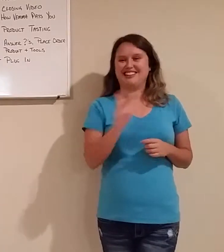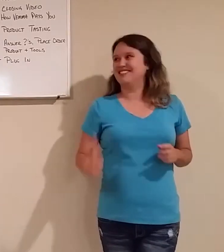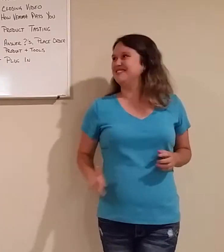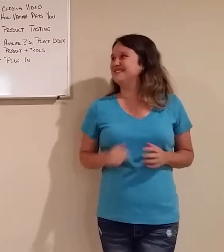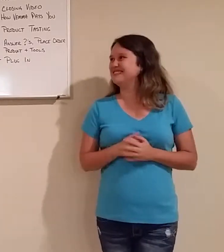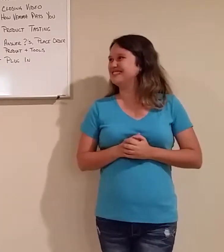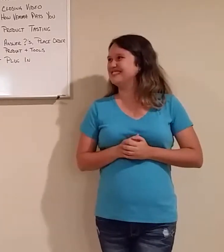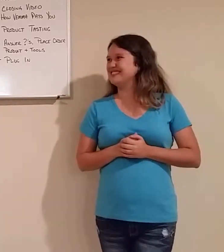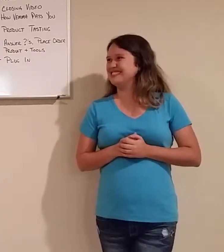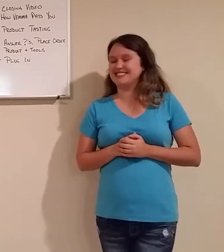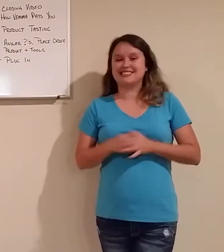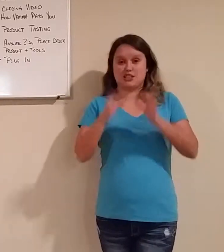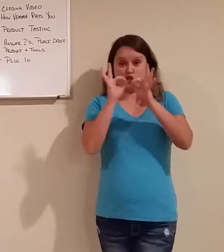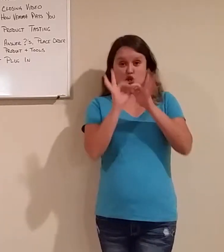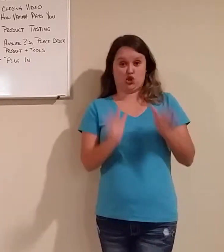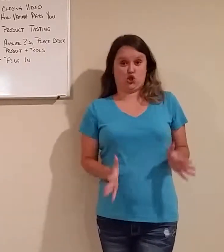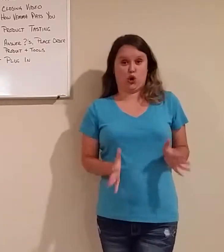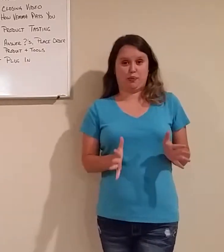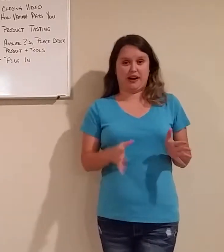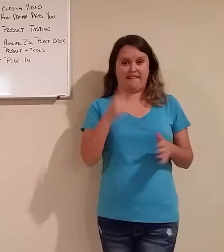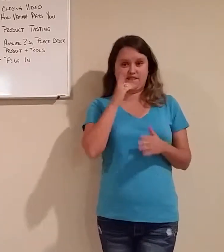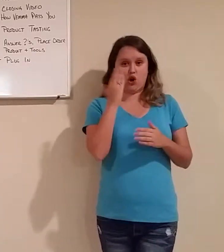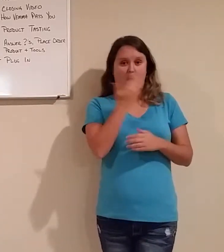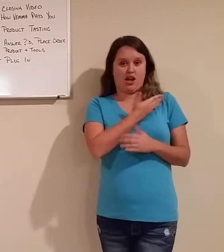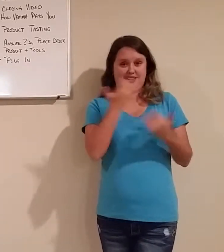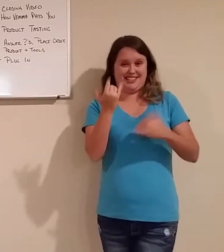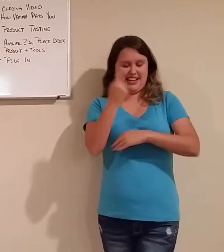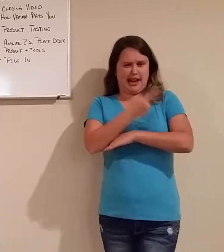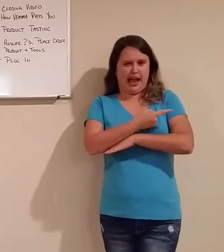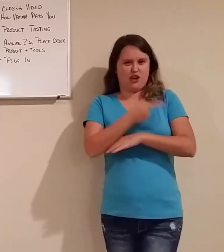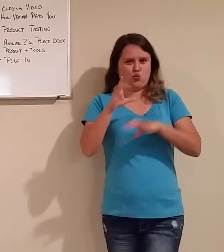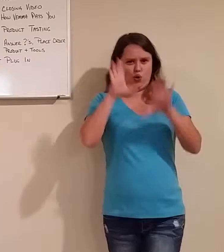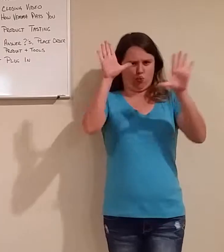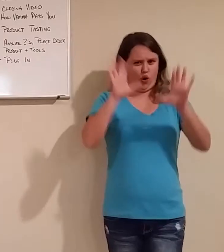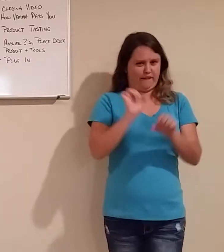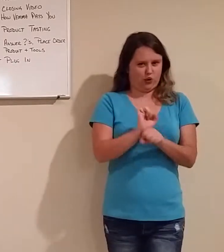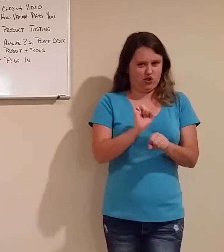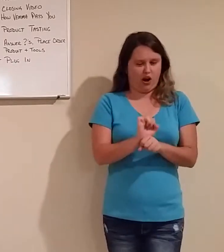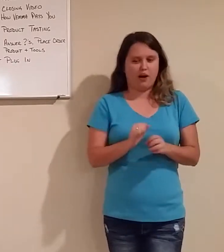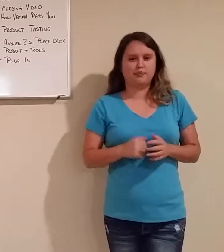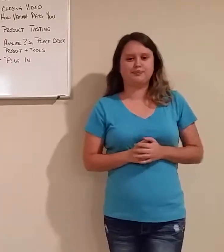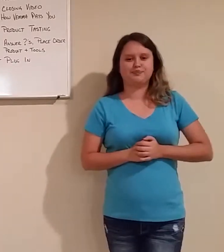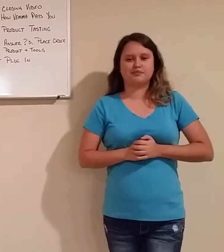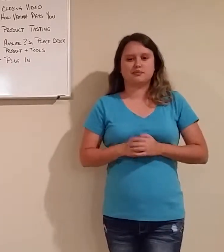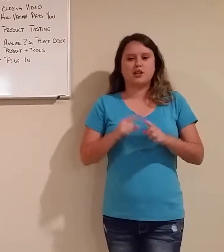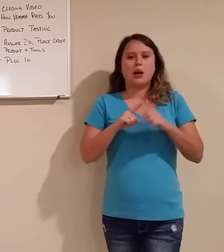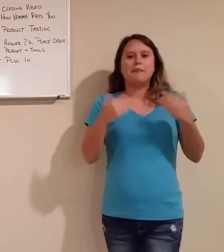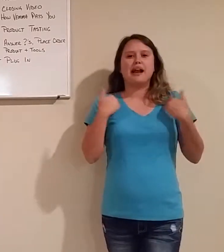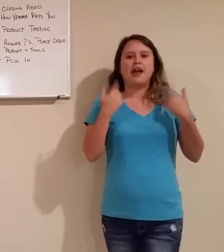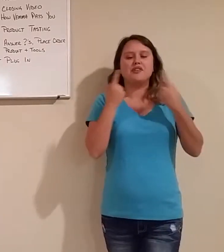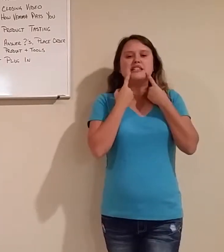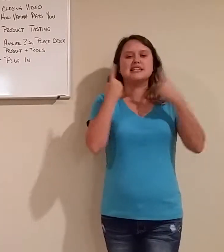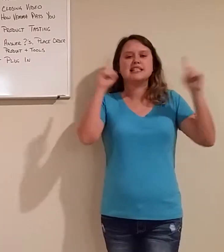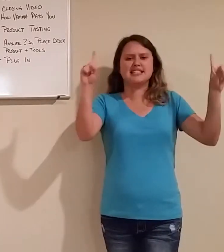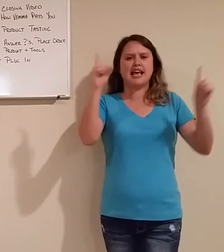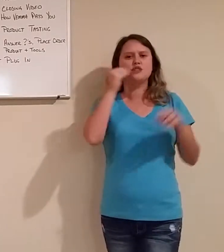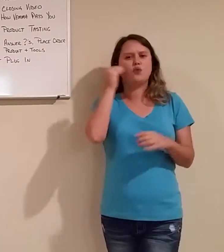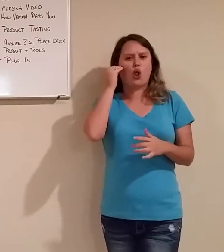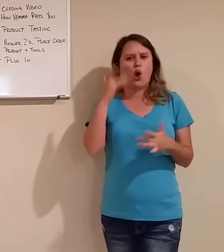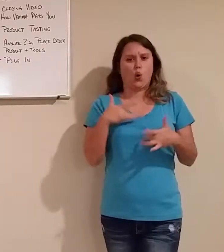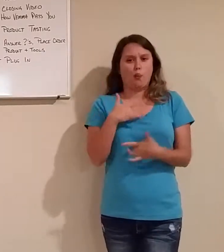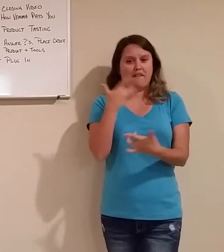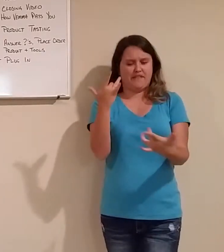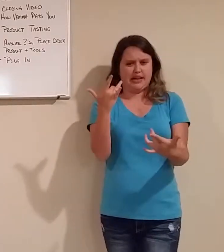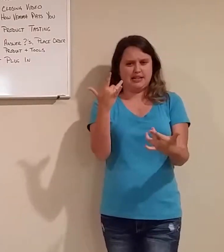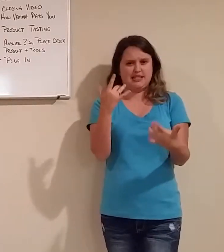Jessica King is interpreting again for us today. She does such a great job. But having a successful home event